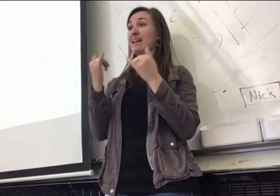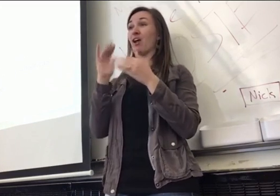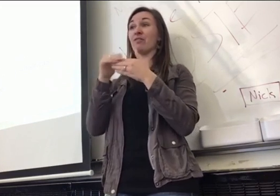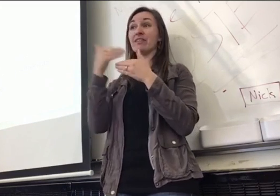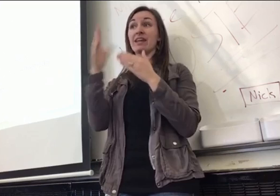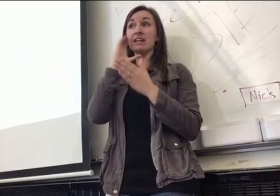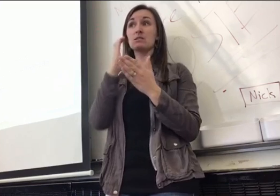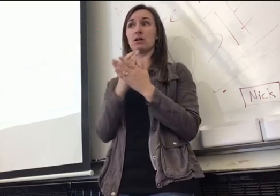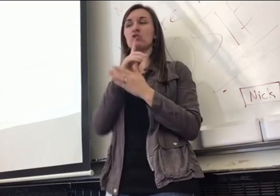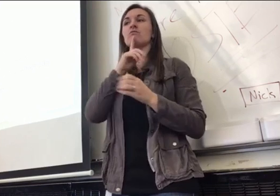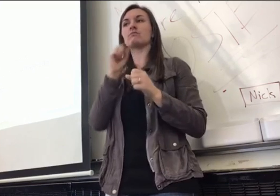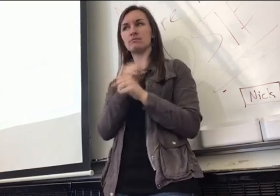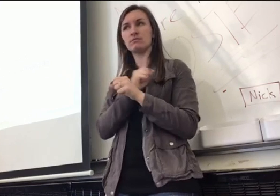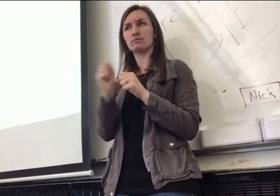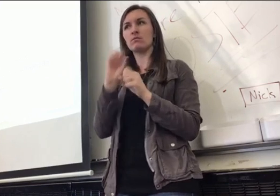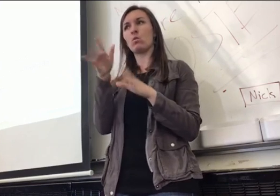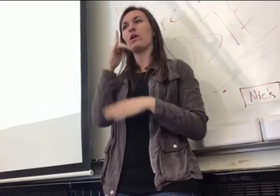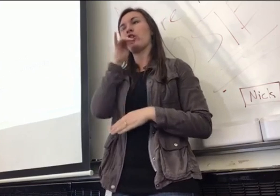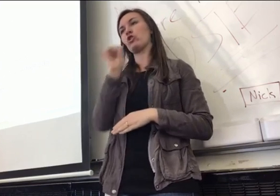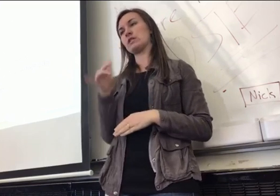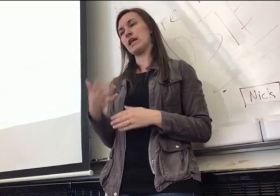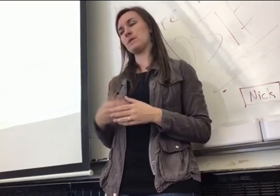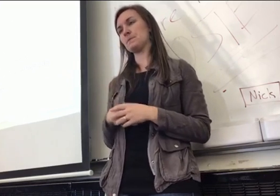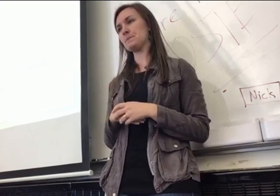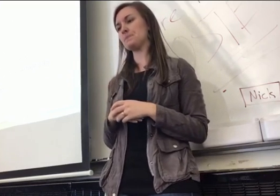like in a slave ship.